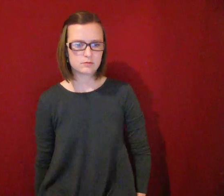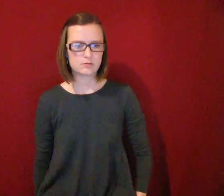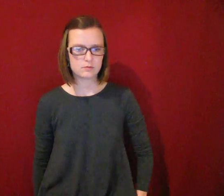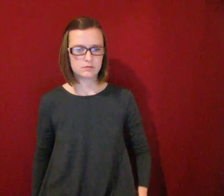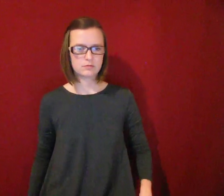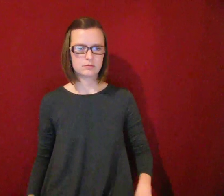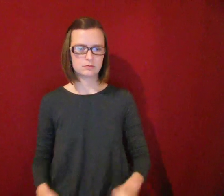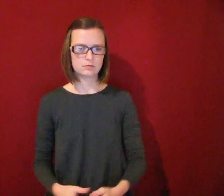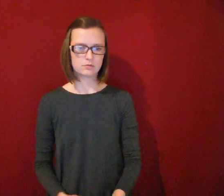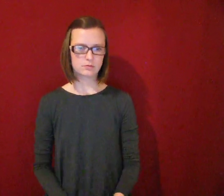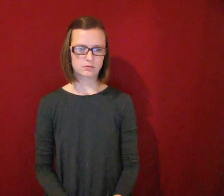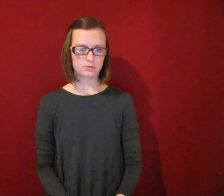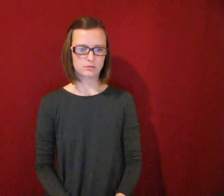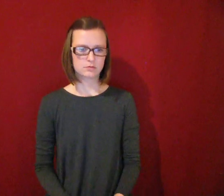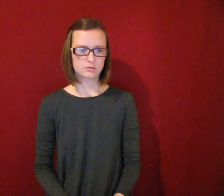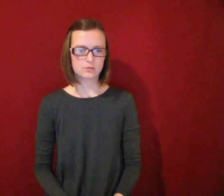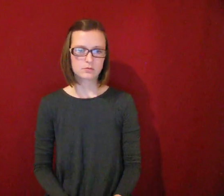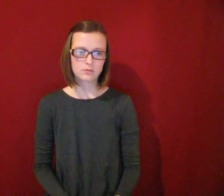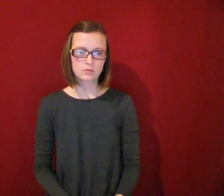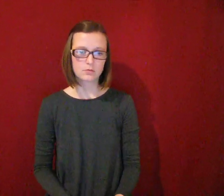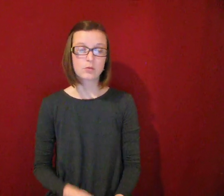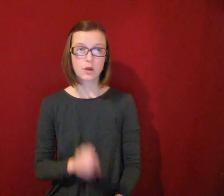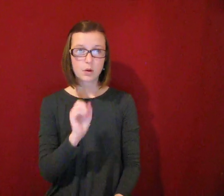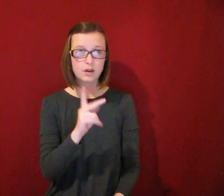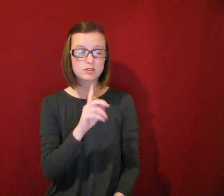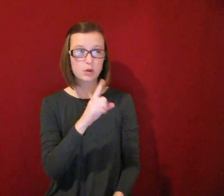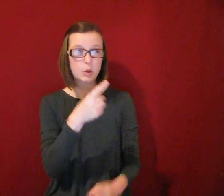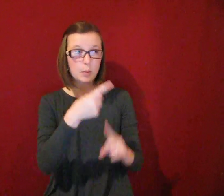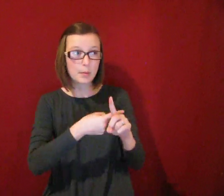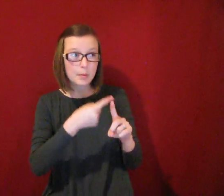And what are your monthly bills for the home?